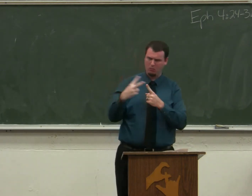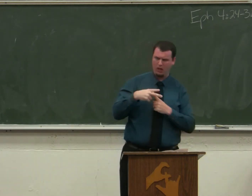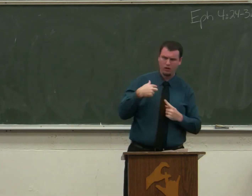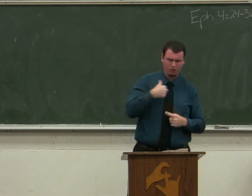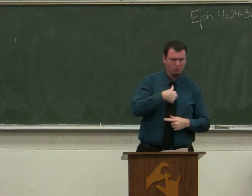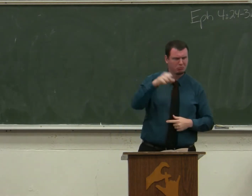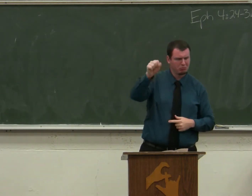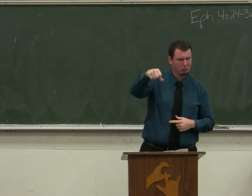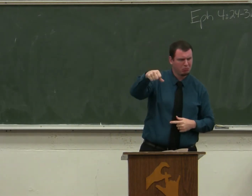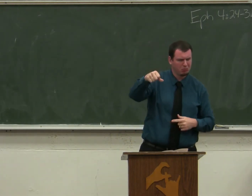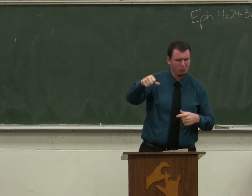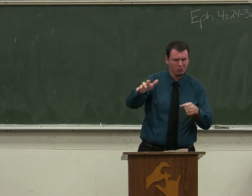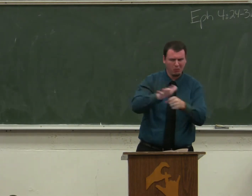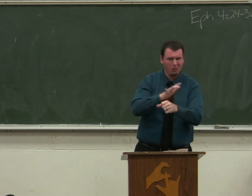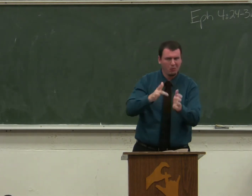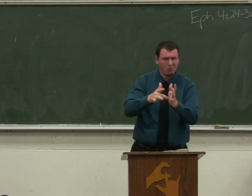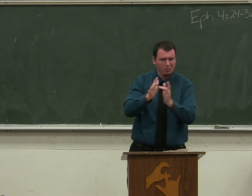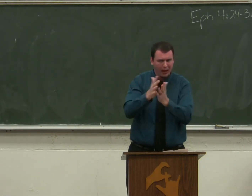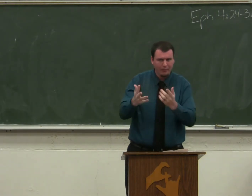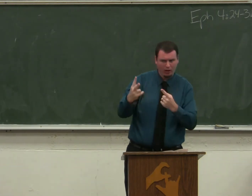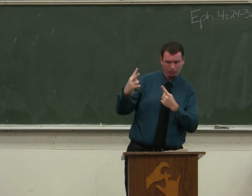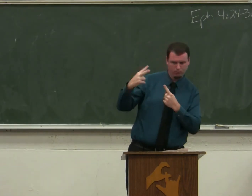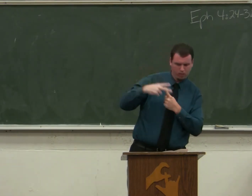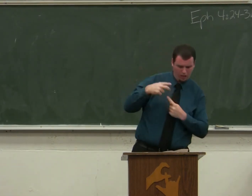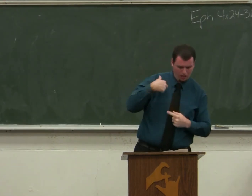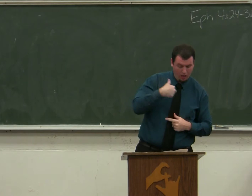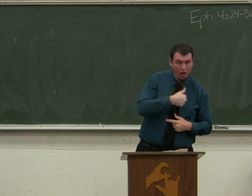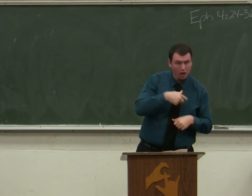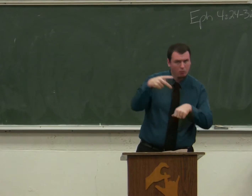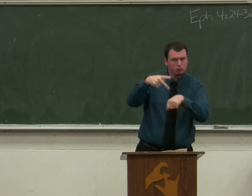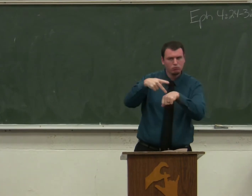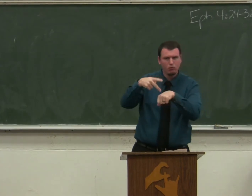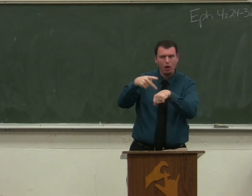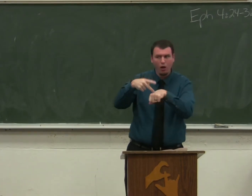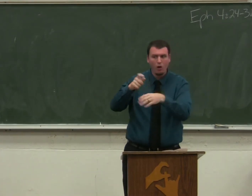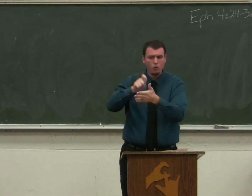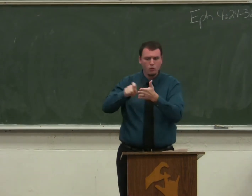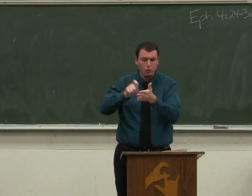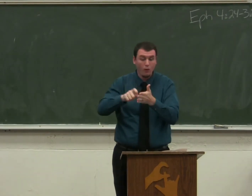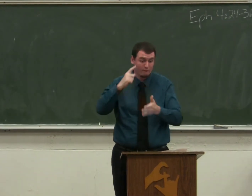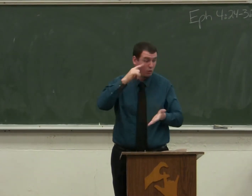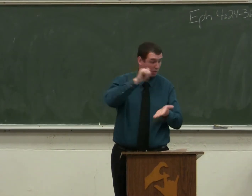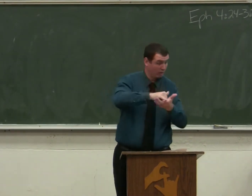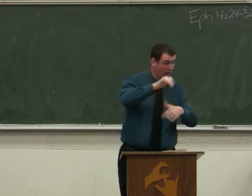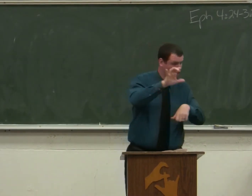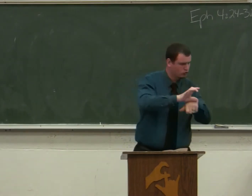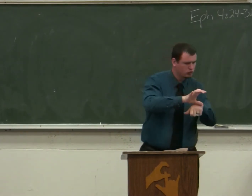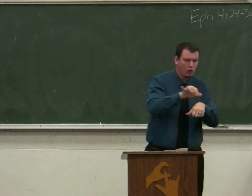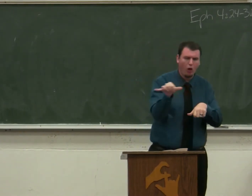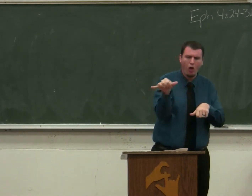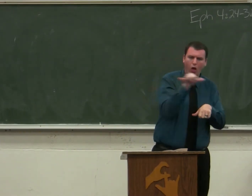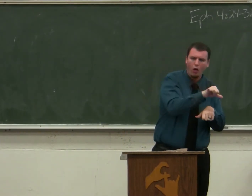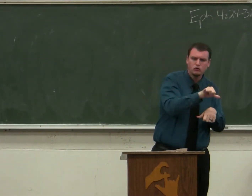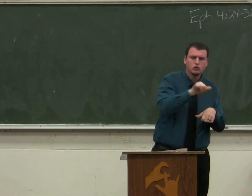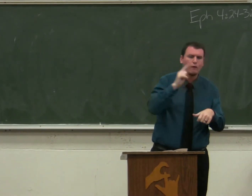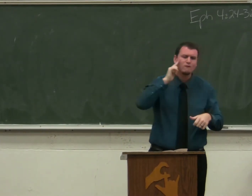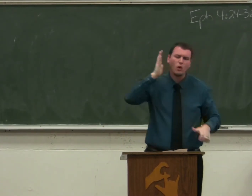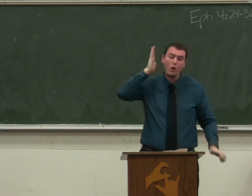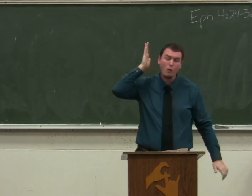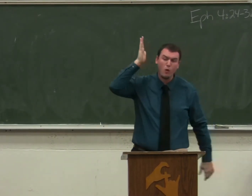And this does apply to us today. Paul wrote this for the church